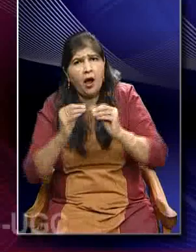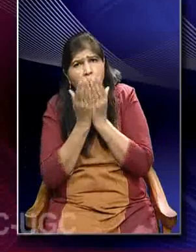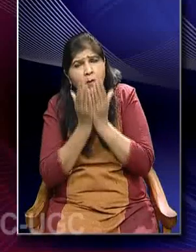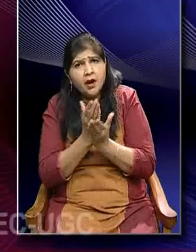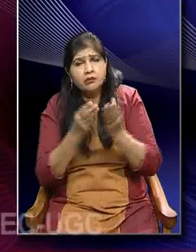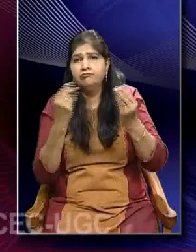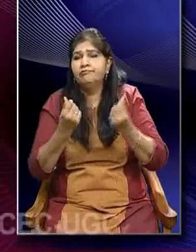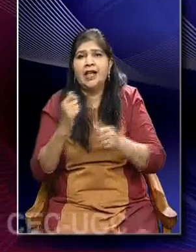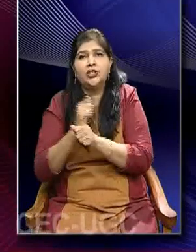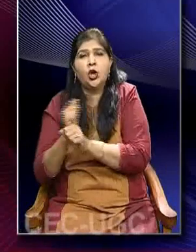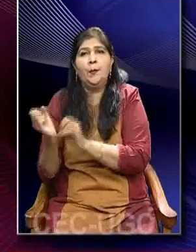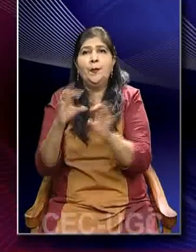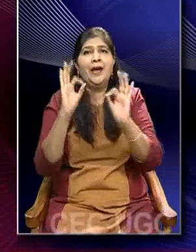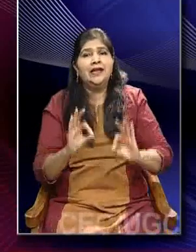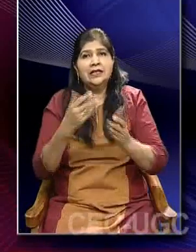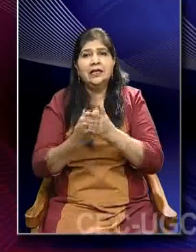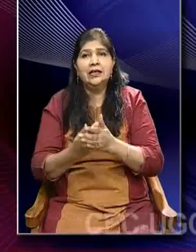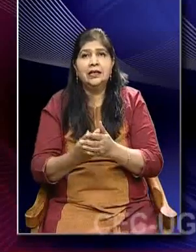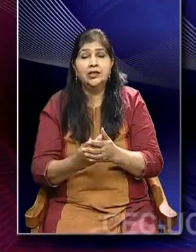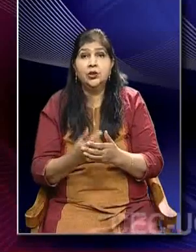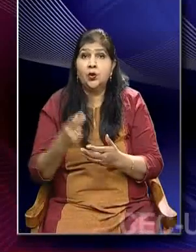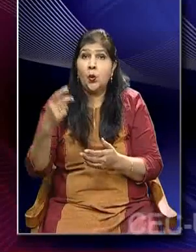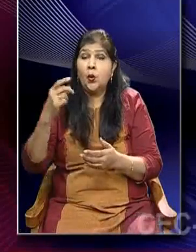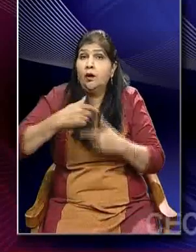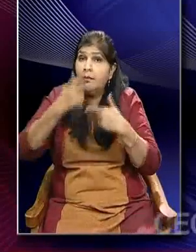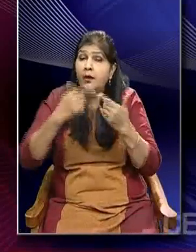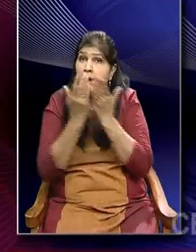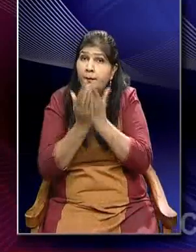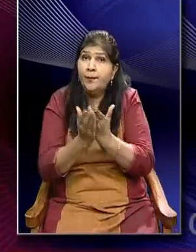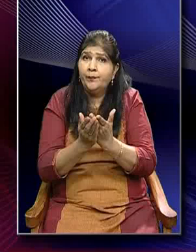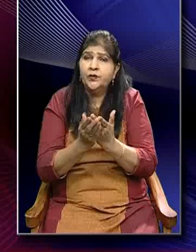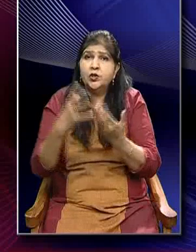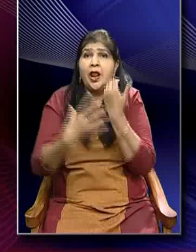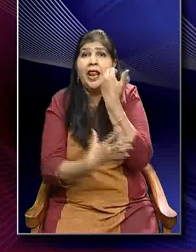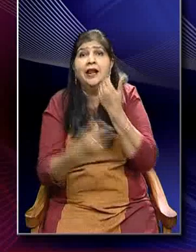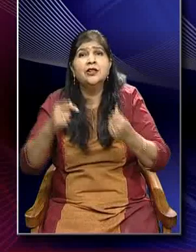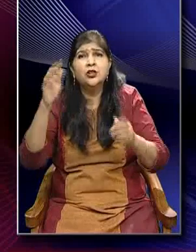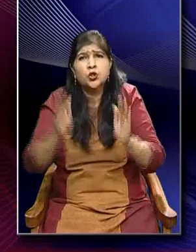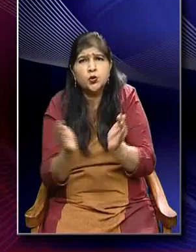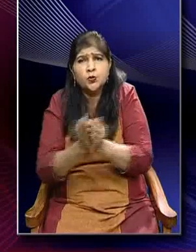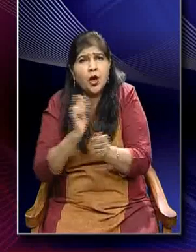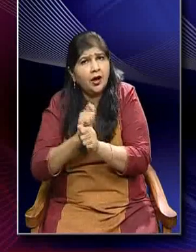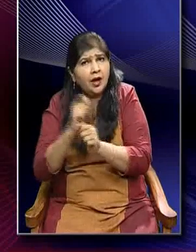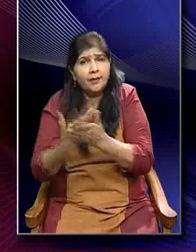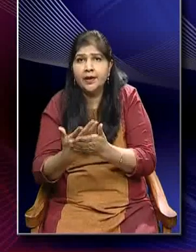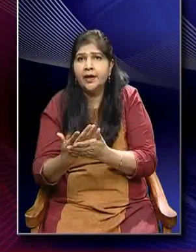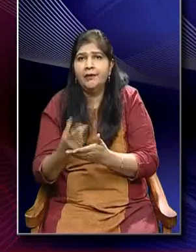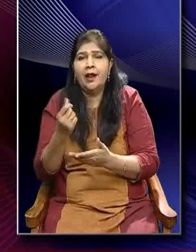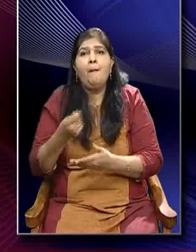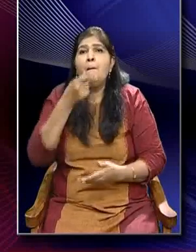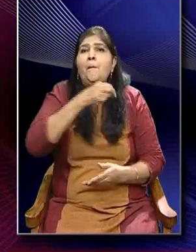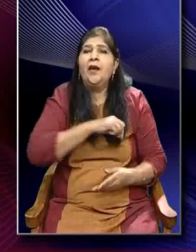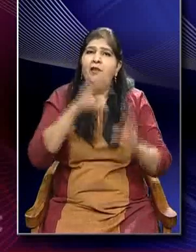is, capital is mobile, but labor is not. Another